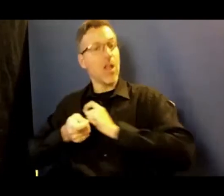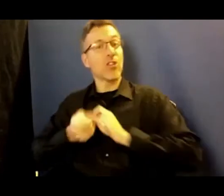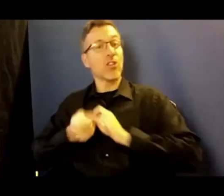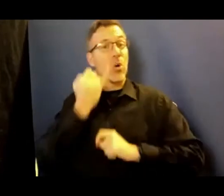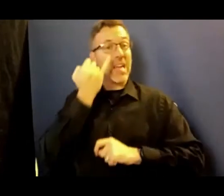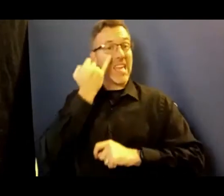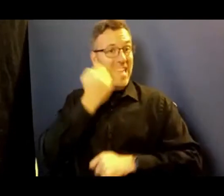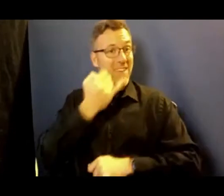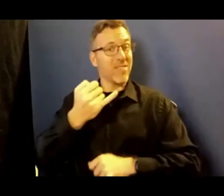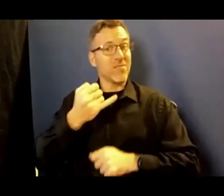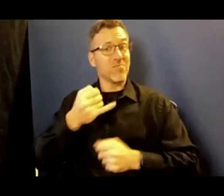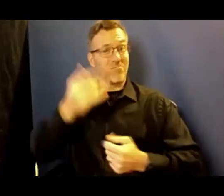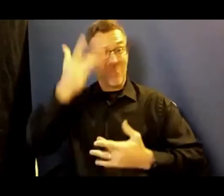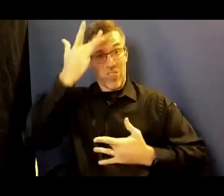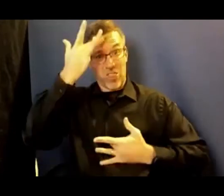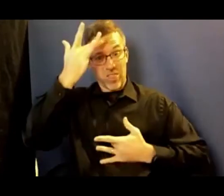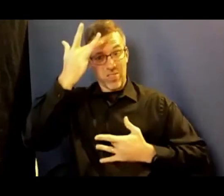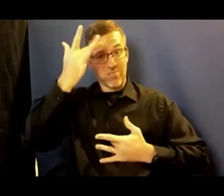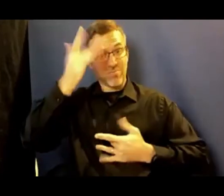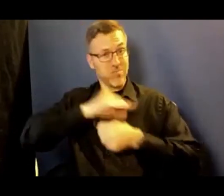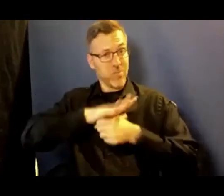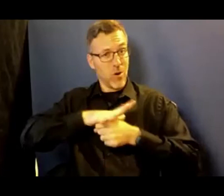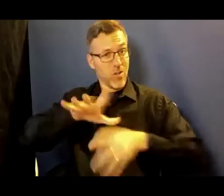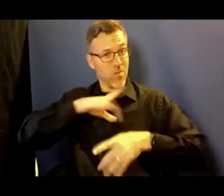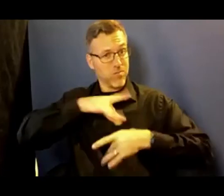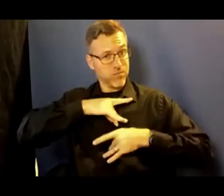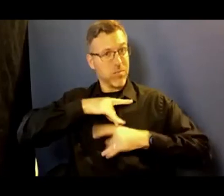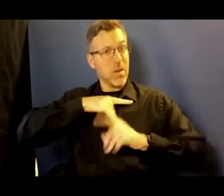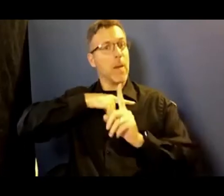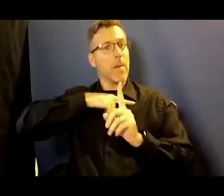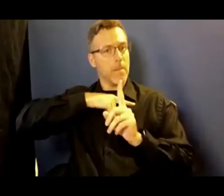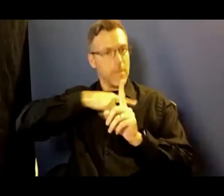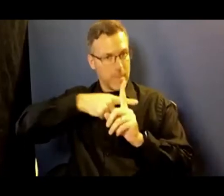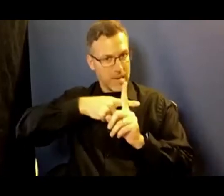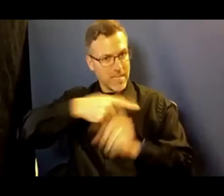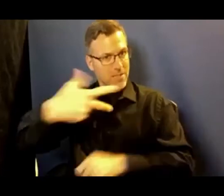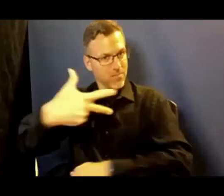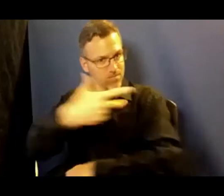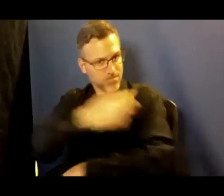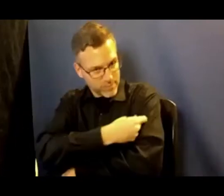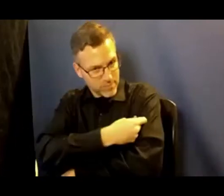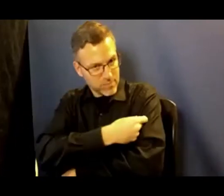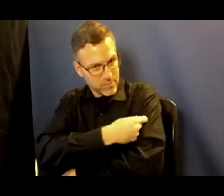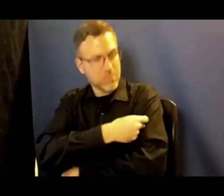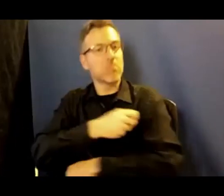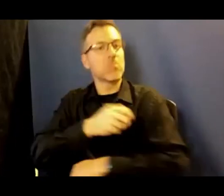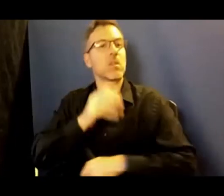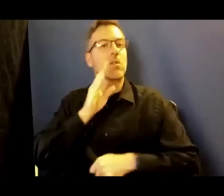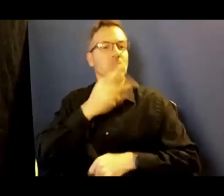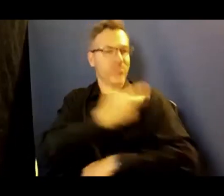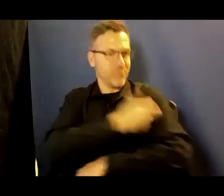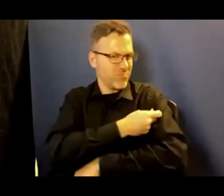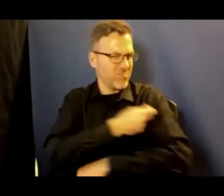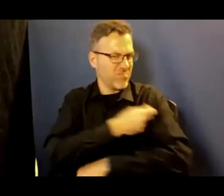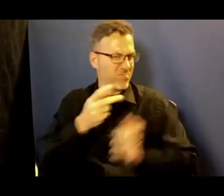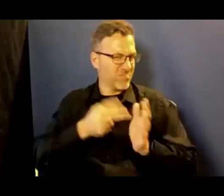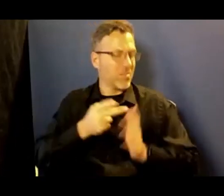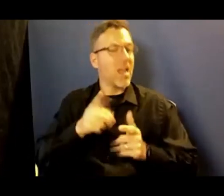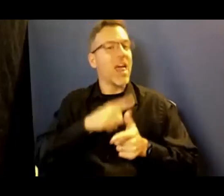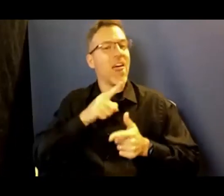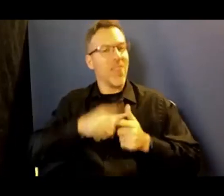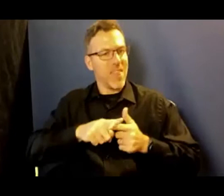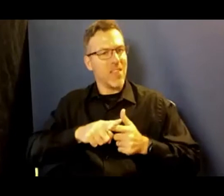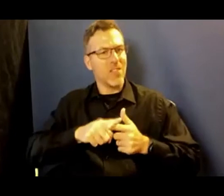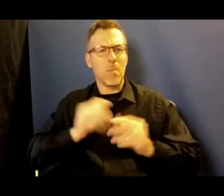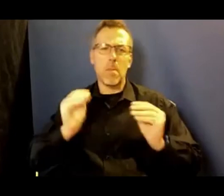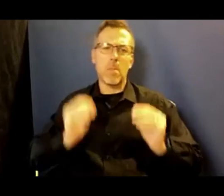the upcoming variants better than if you just got sick one time with one variant. So we're really